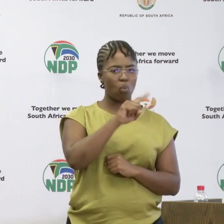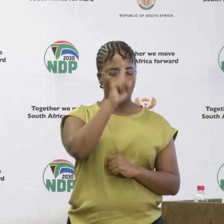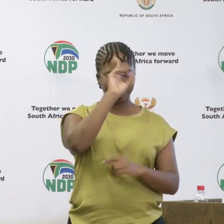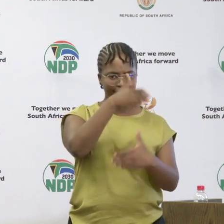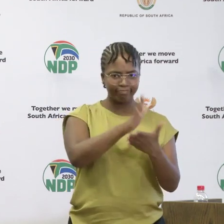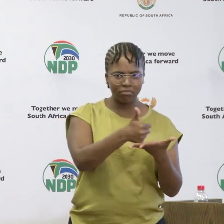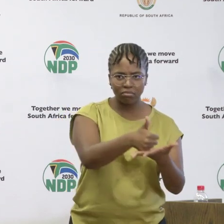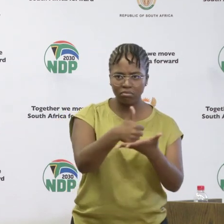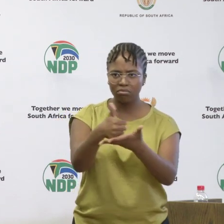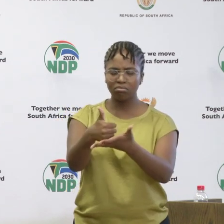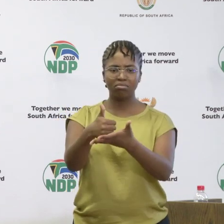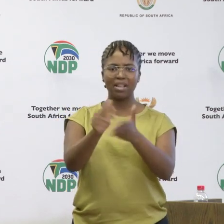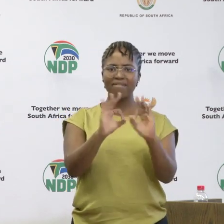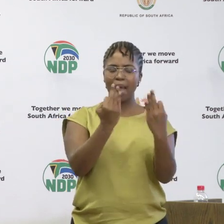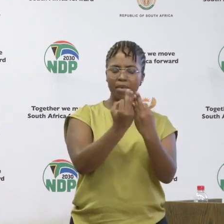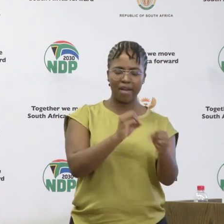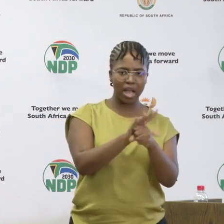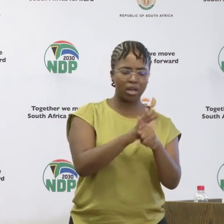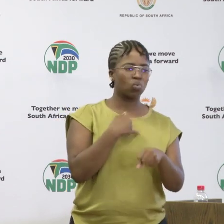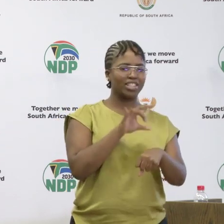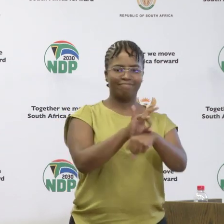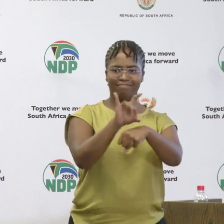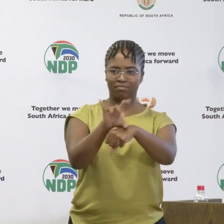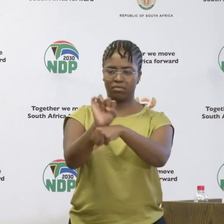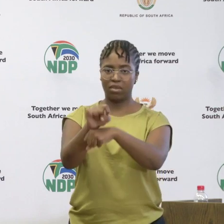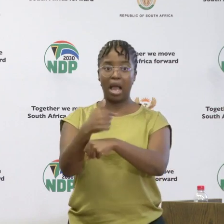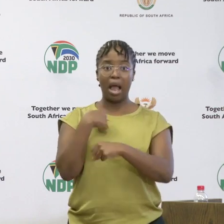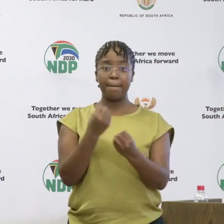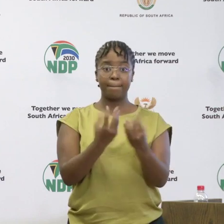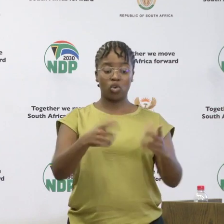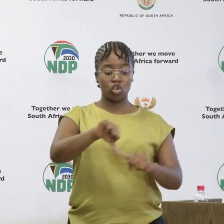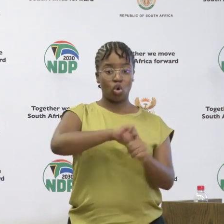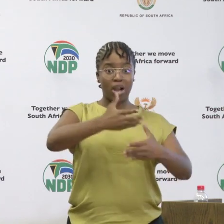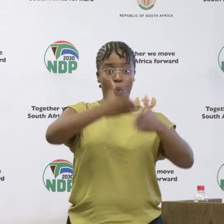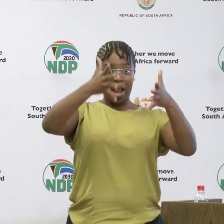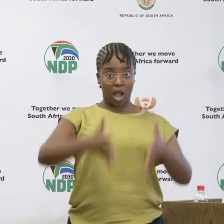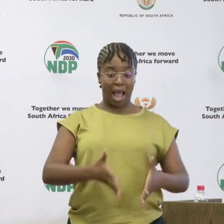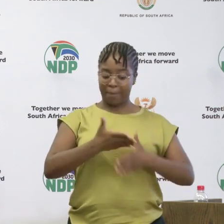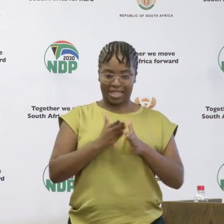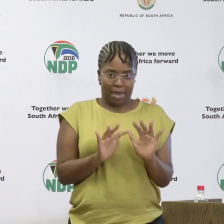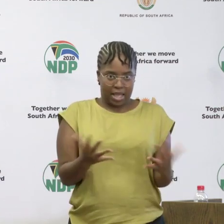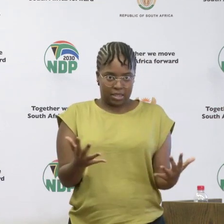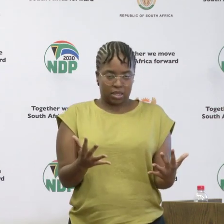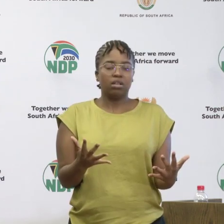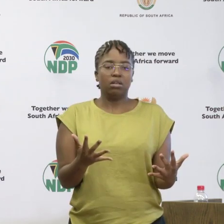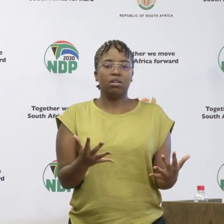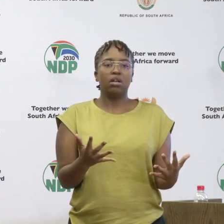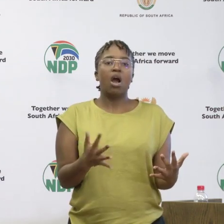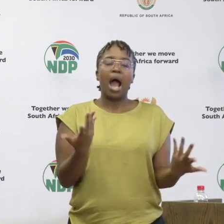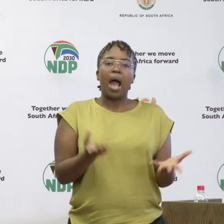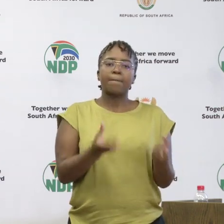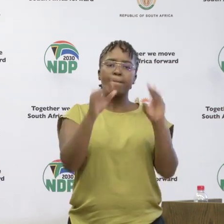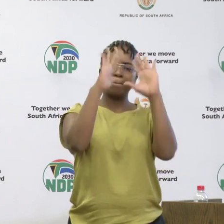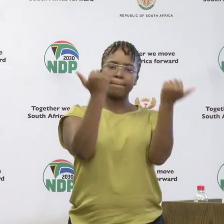support services to affected families. We are focusing on unemployed social workers who benefited from the department's